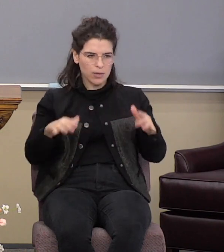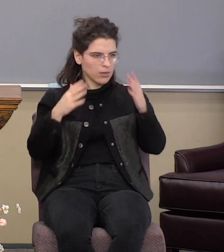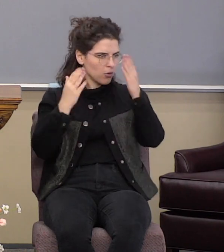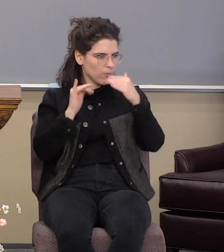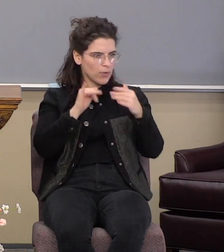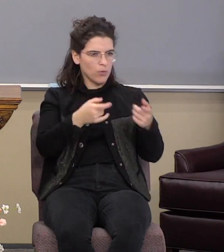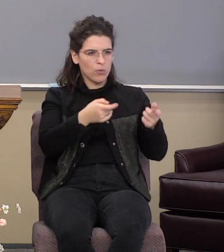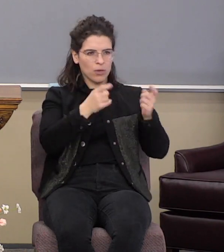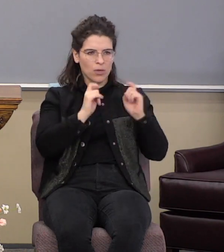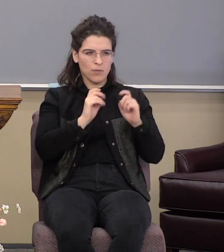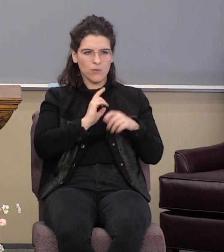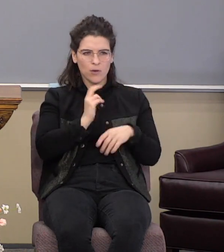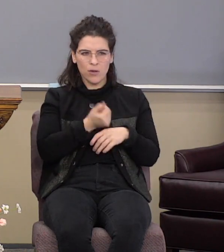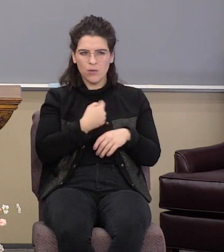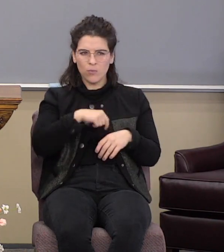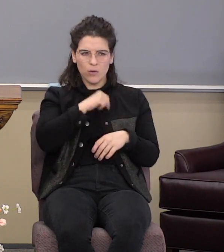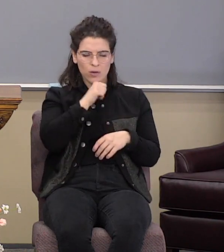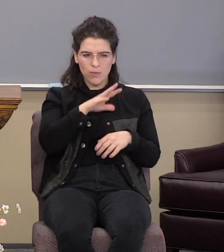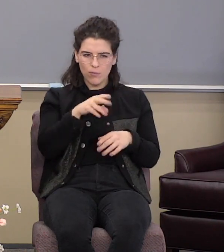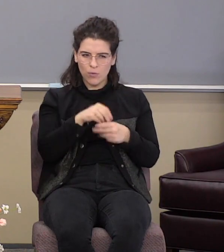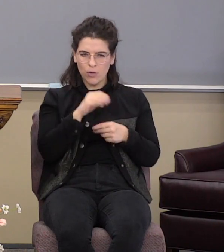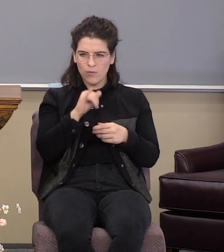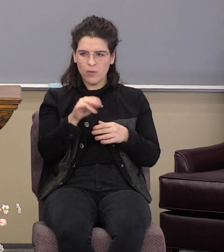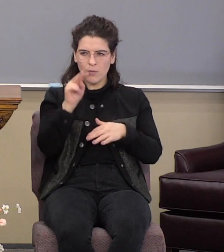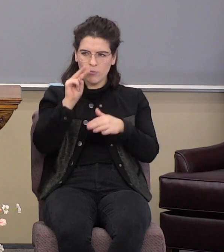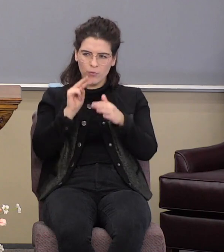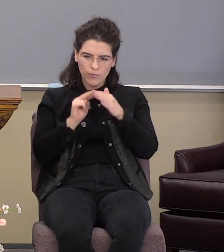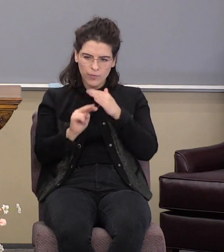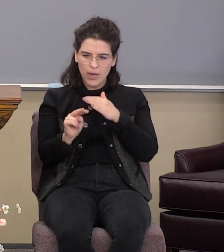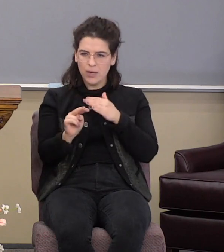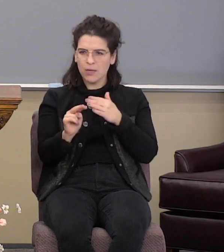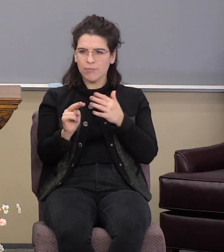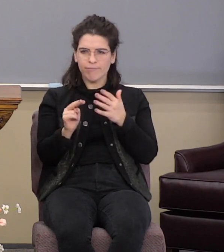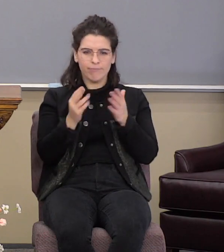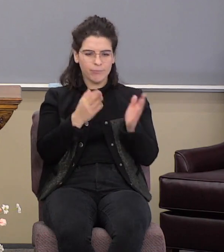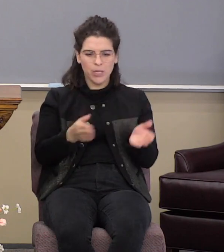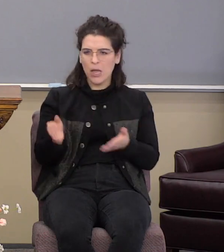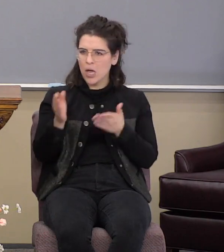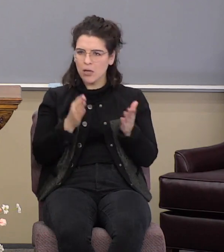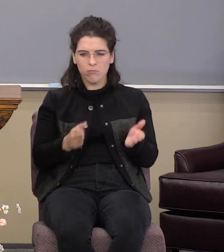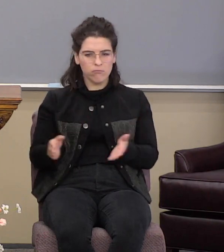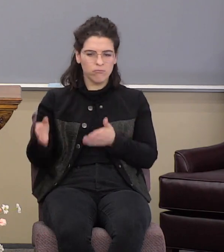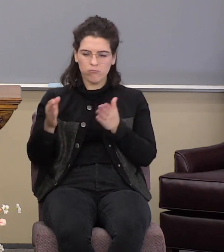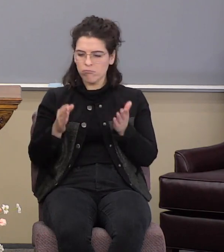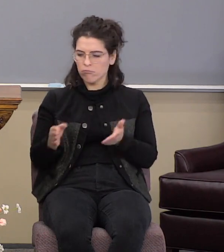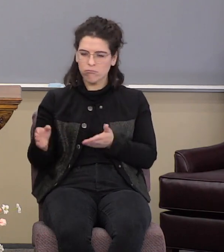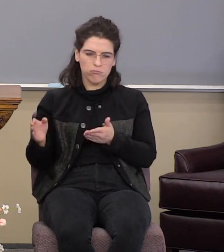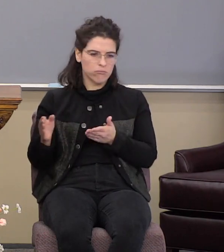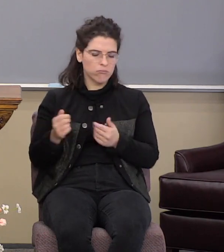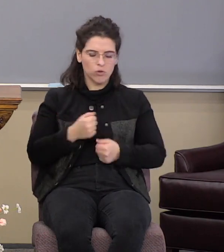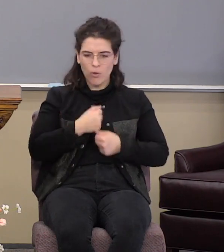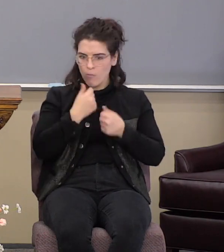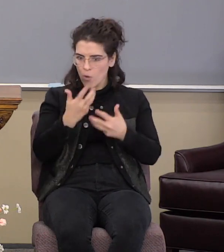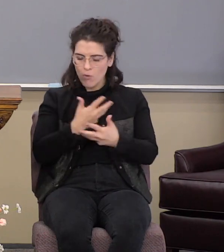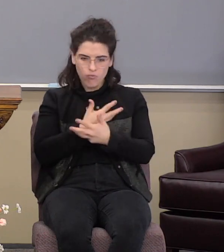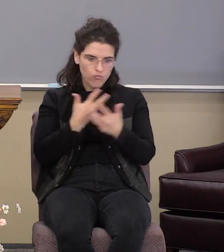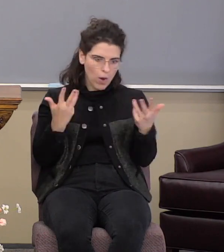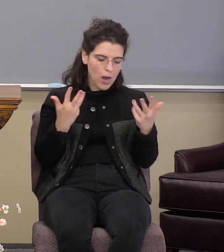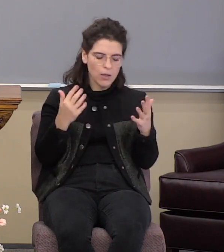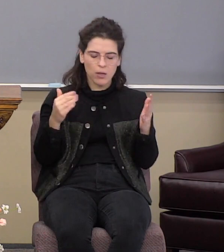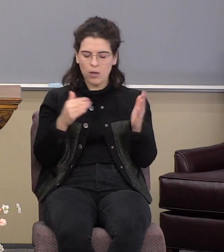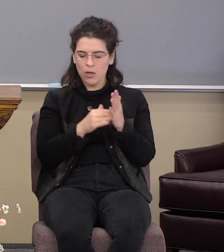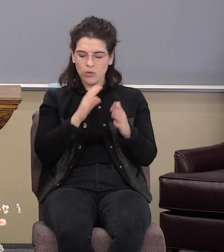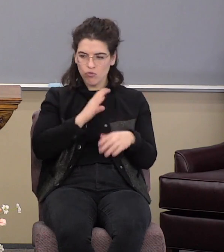you give to us. We're not part of that prophetic plan to pour out wrath against